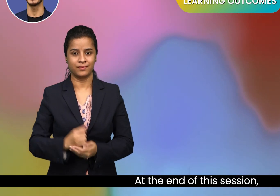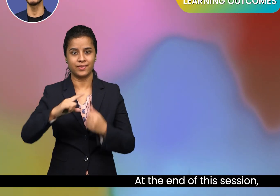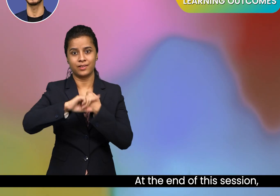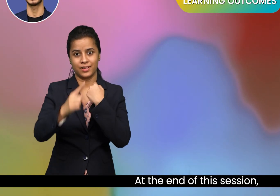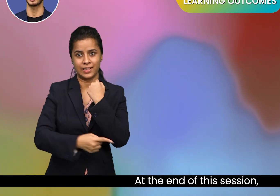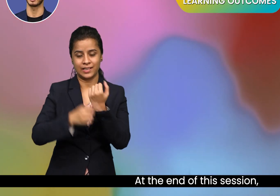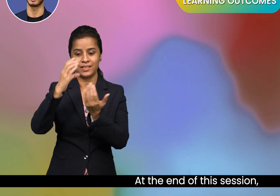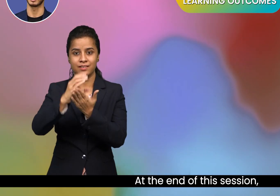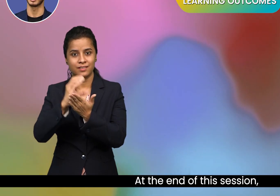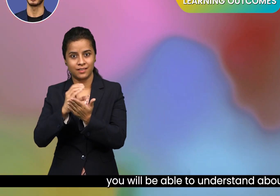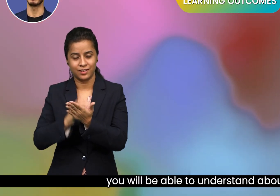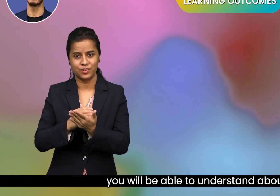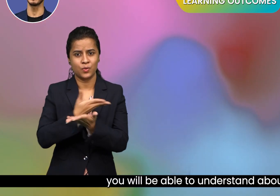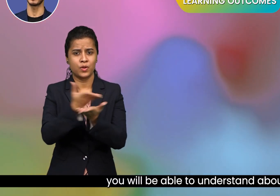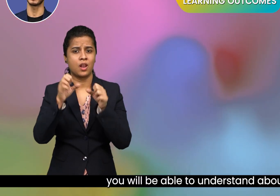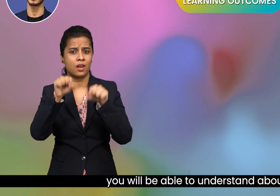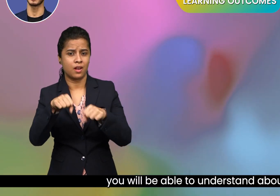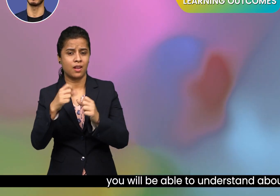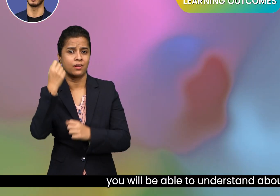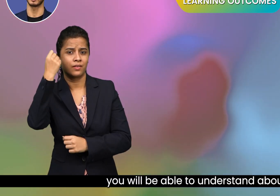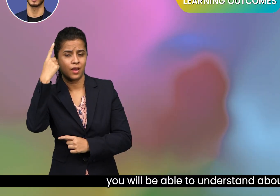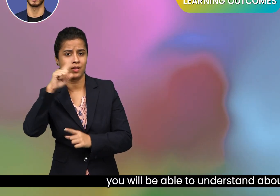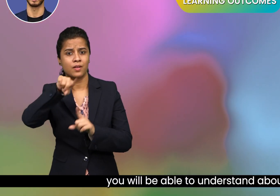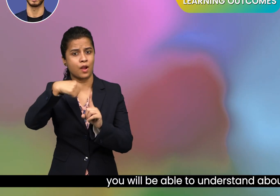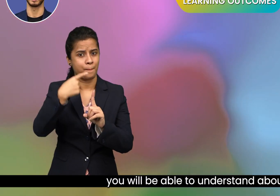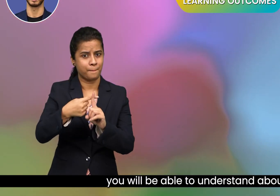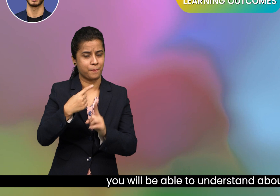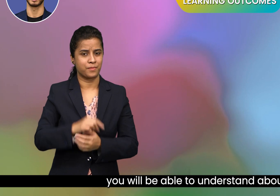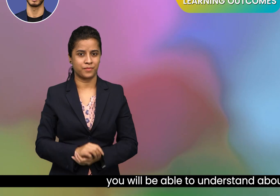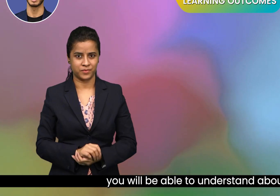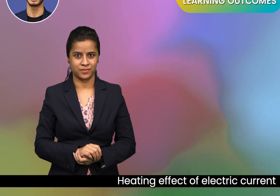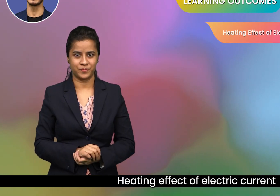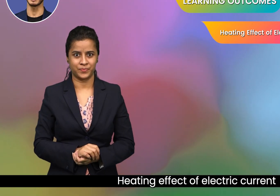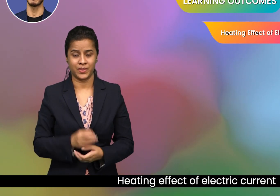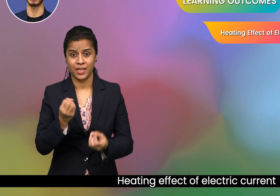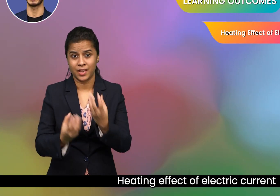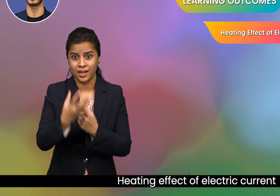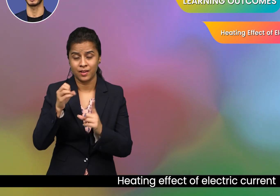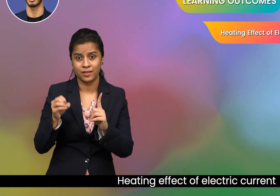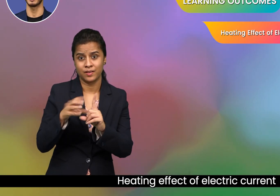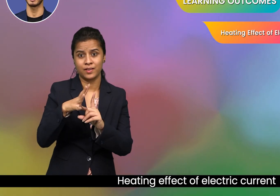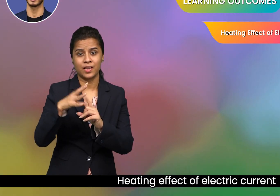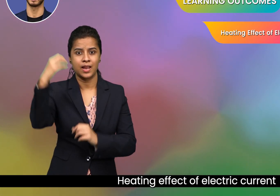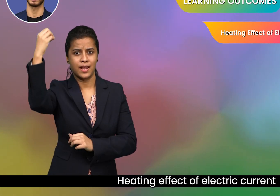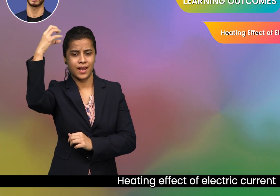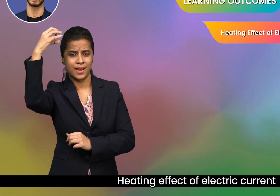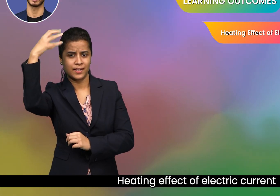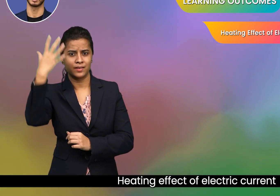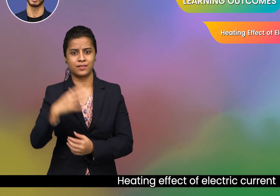At the end of this session, you will be able to understand about heating effect of electric current,